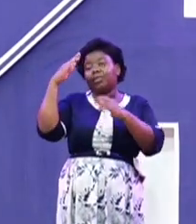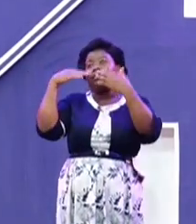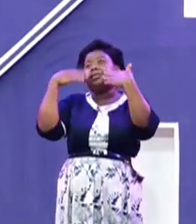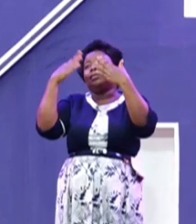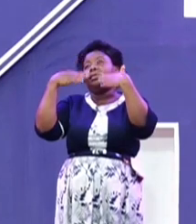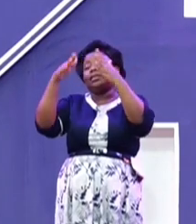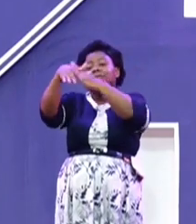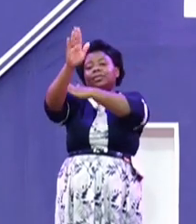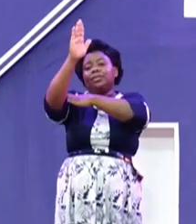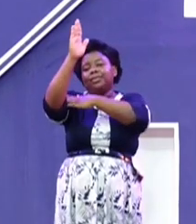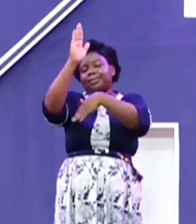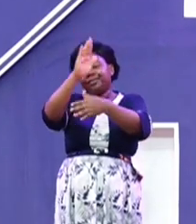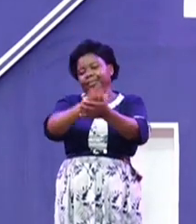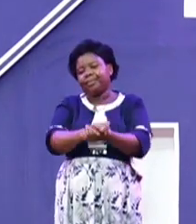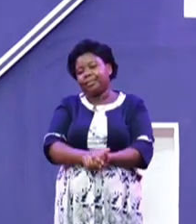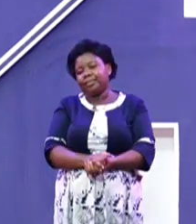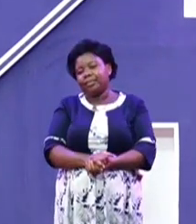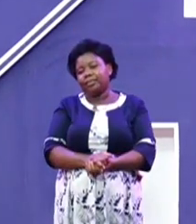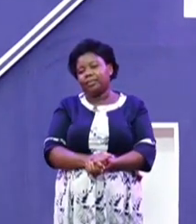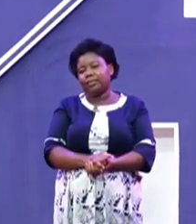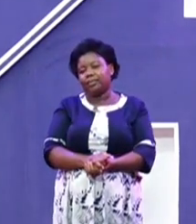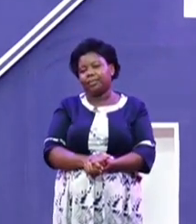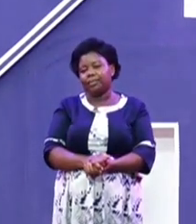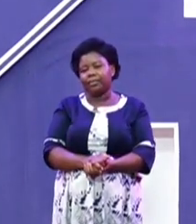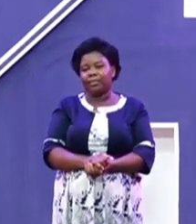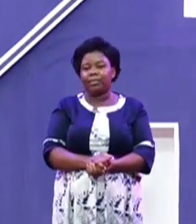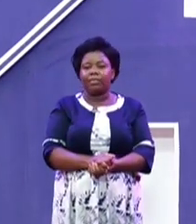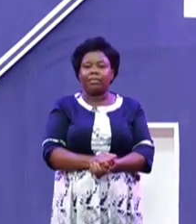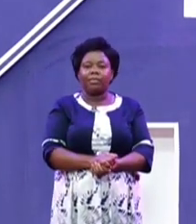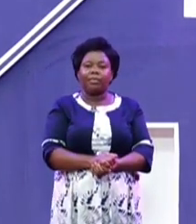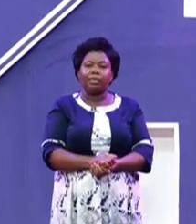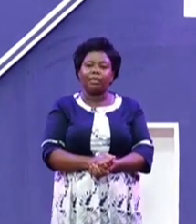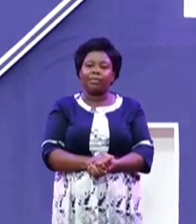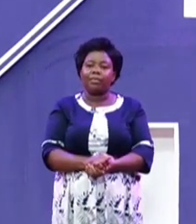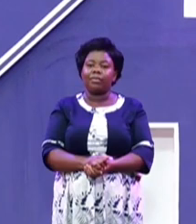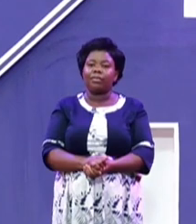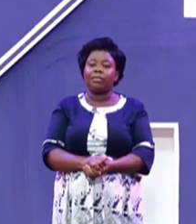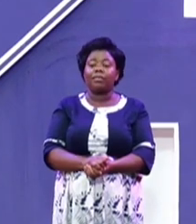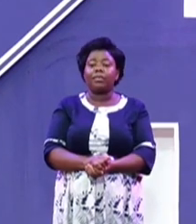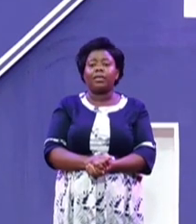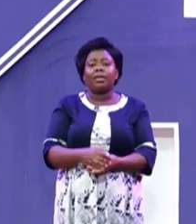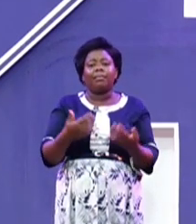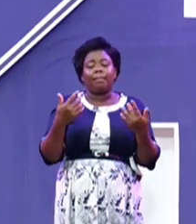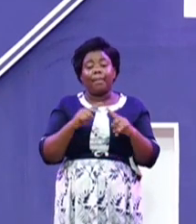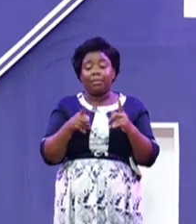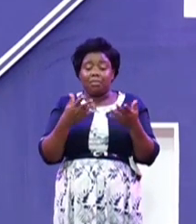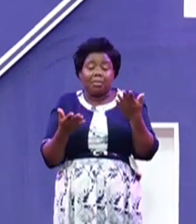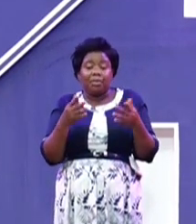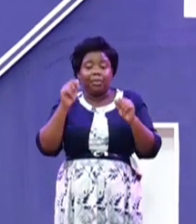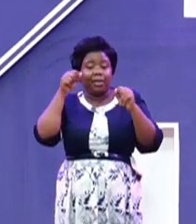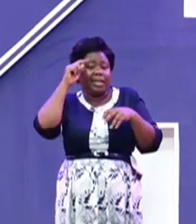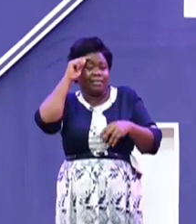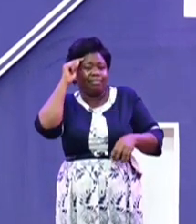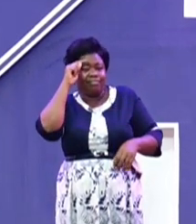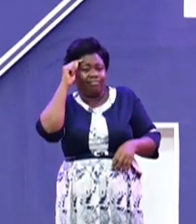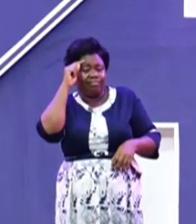I came to a conclusion that there is no one who has no reason of thanking God. Kale mukubeye mwaka fanani. Just imagine.